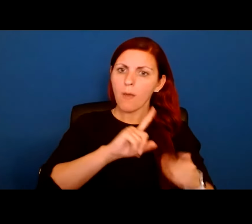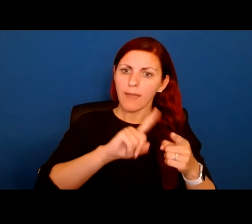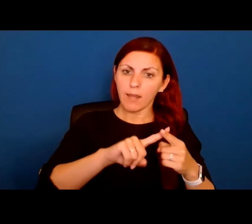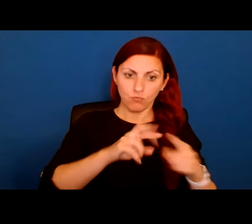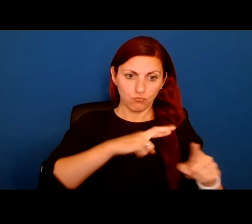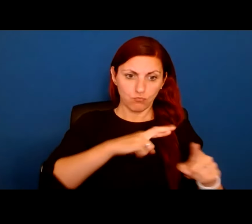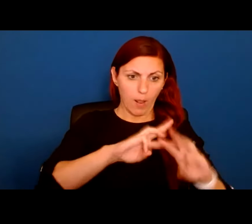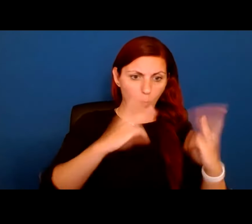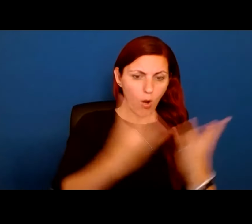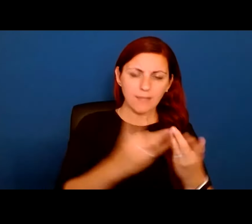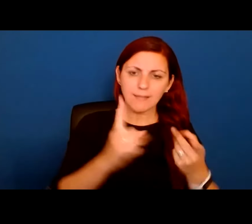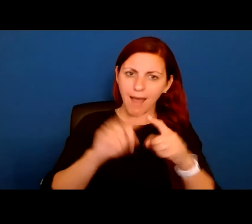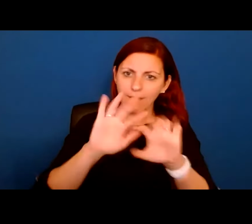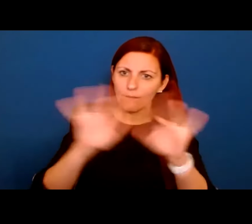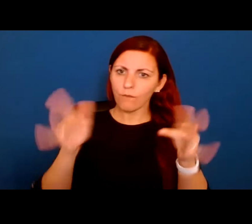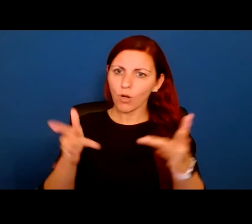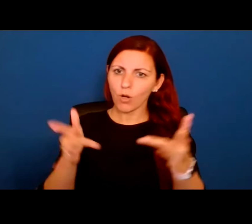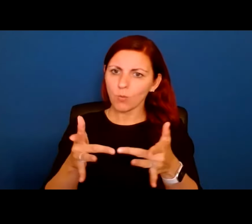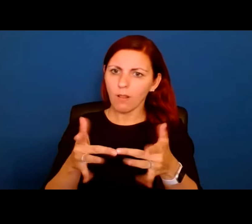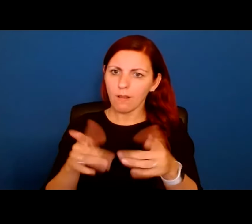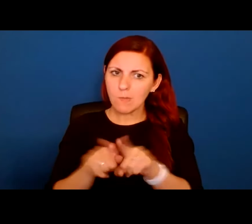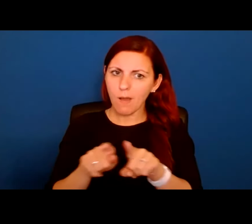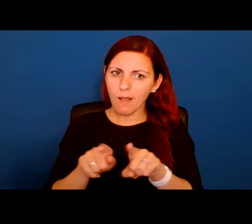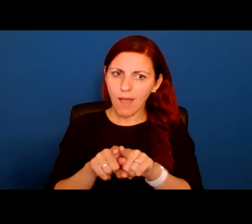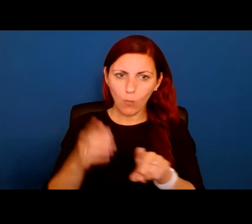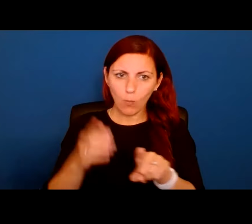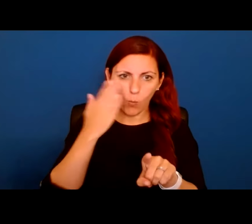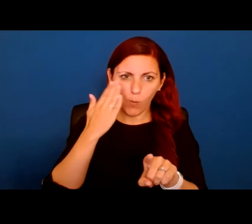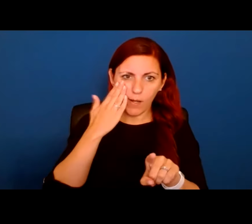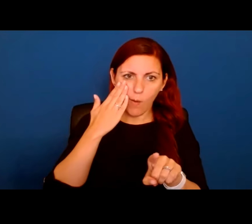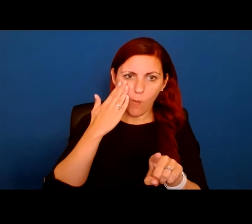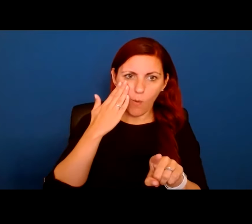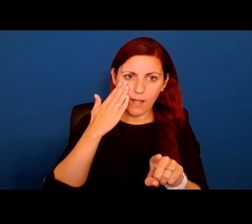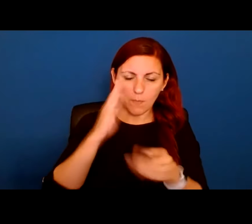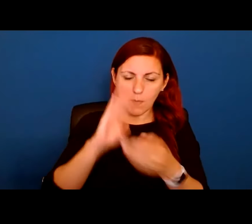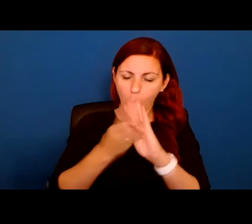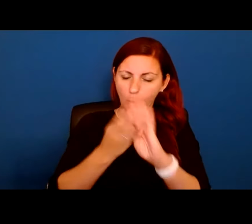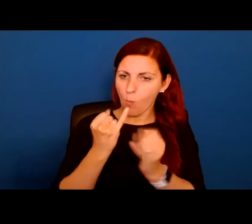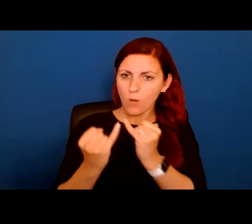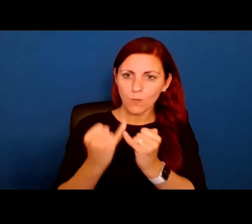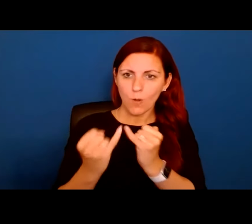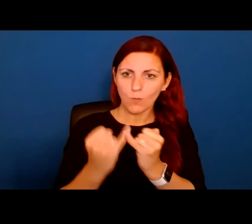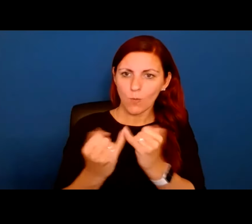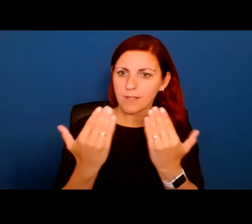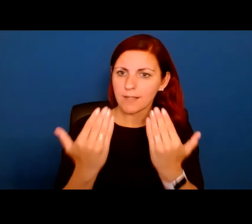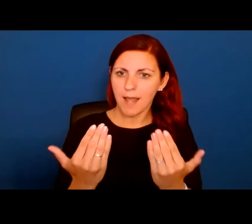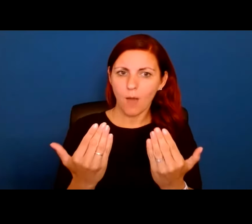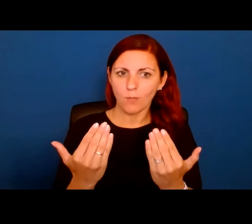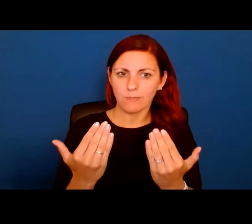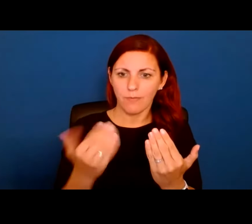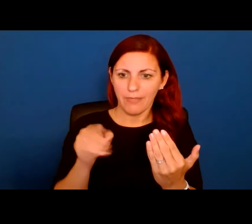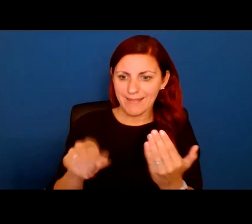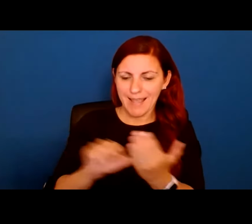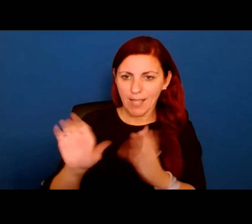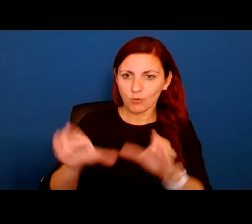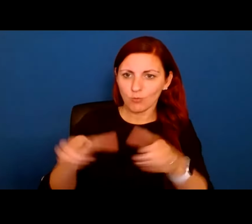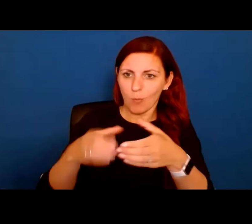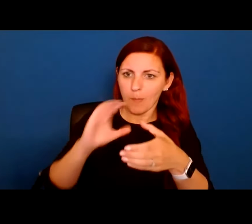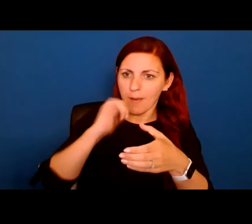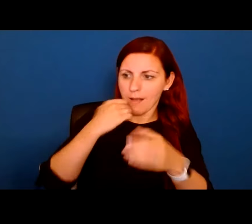inhabit. And we know very well that those terms are more in mesh now than they ever have been for any cohort of children in the past.